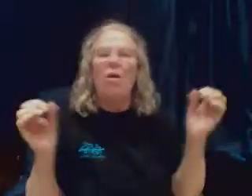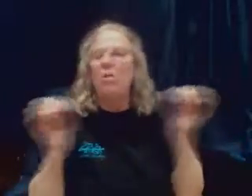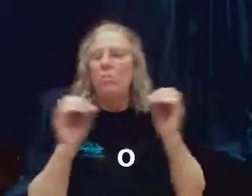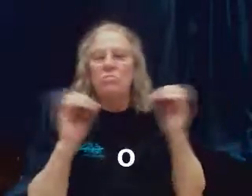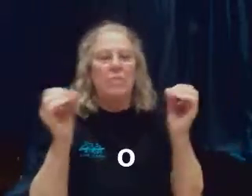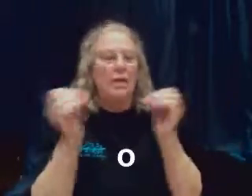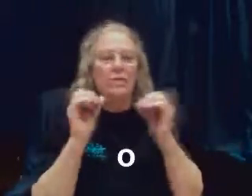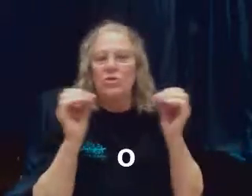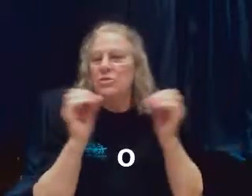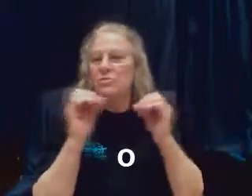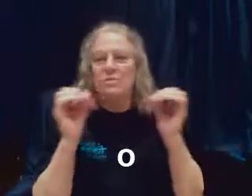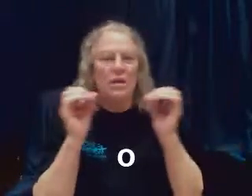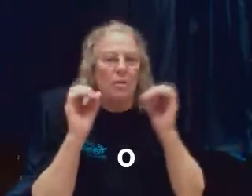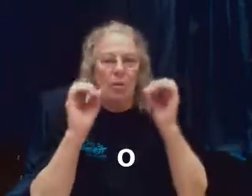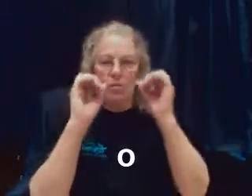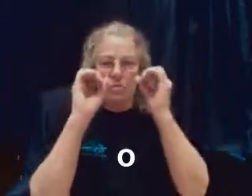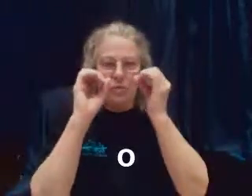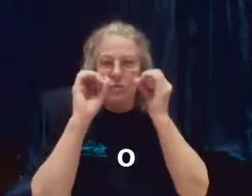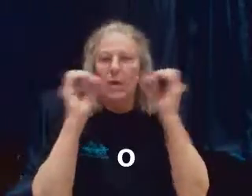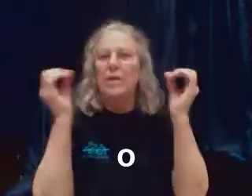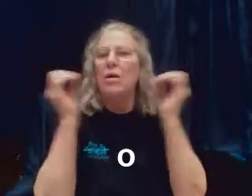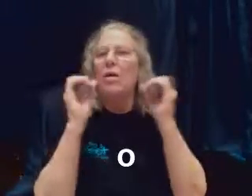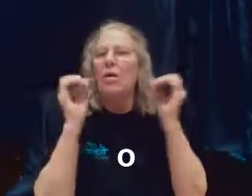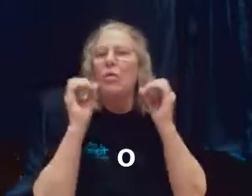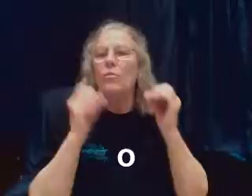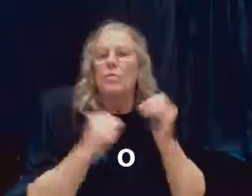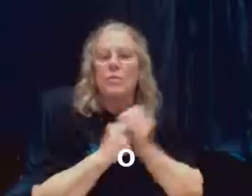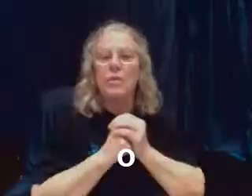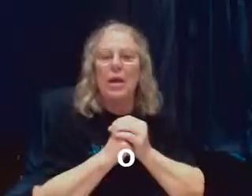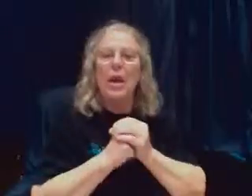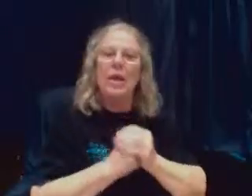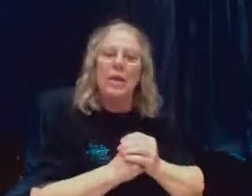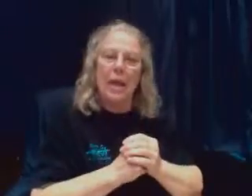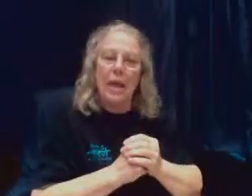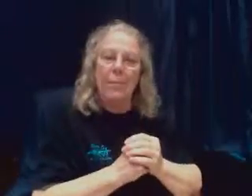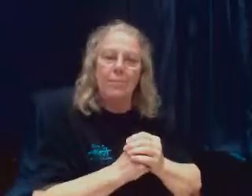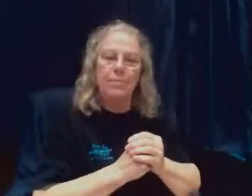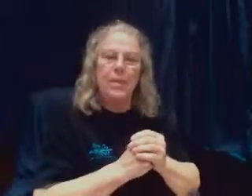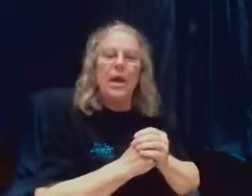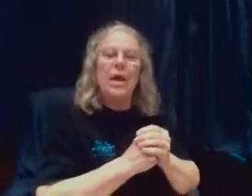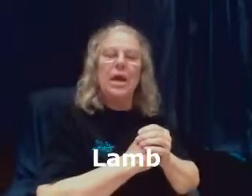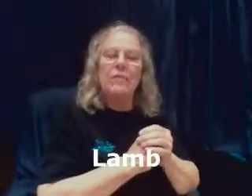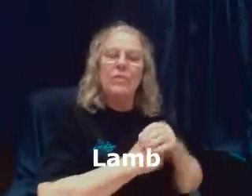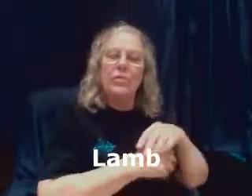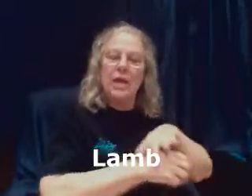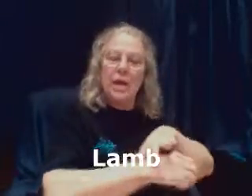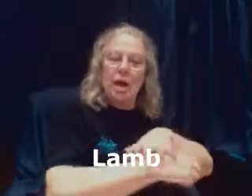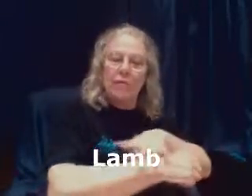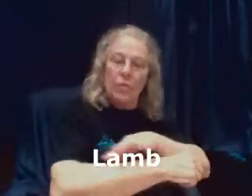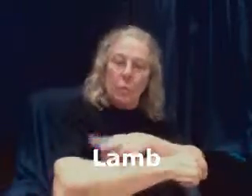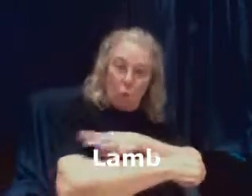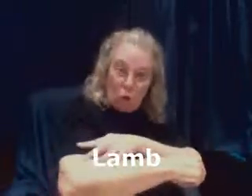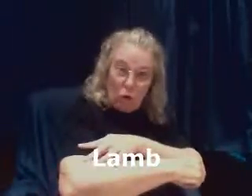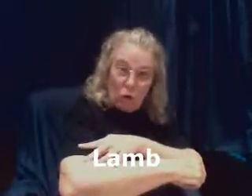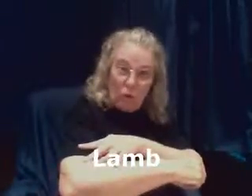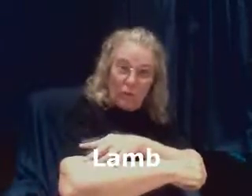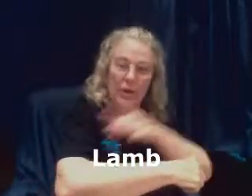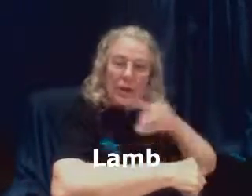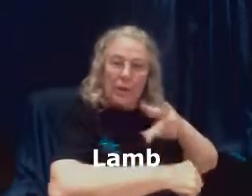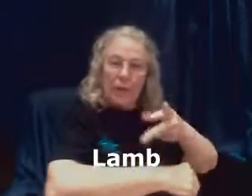O, and it's just double O with your hand. O. Lamb. If you think of the wool on the lamb